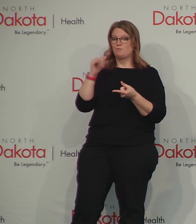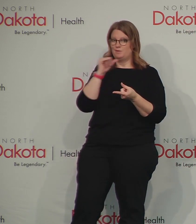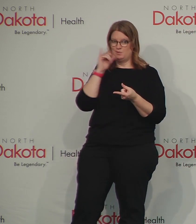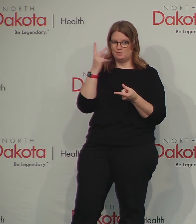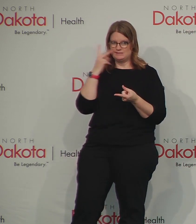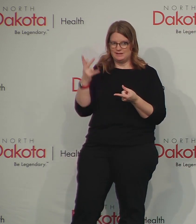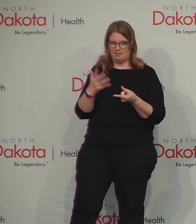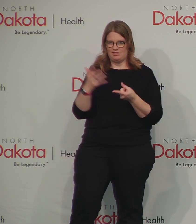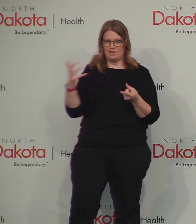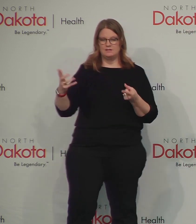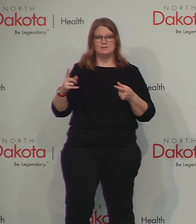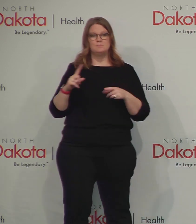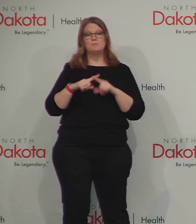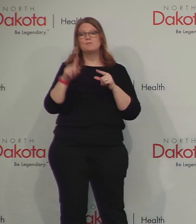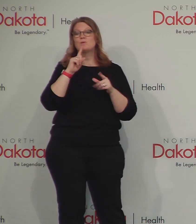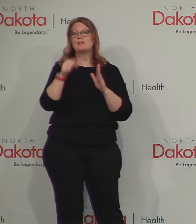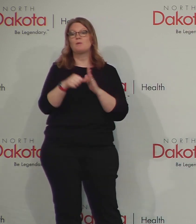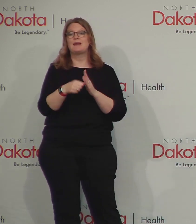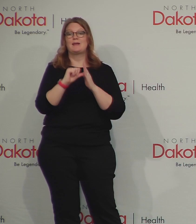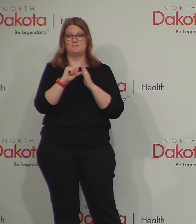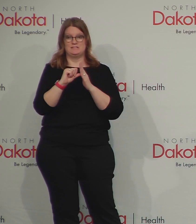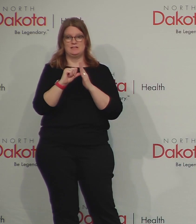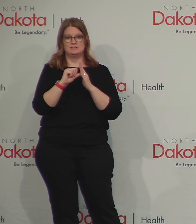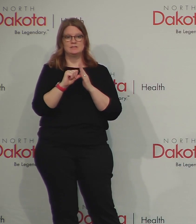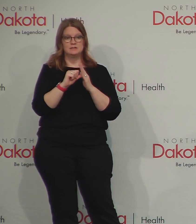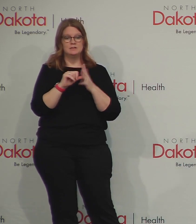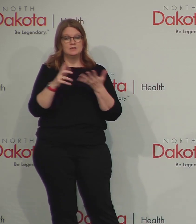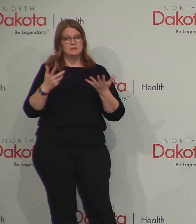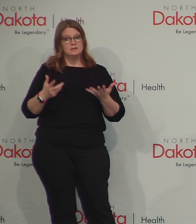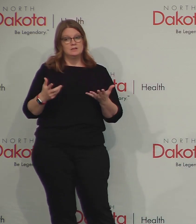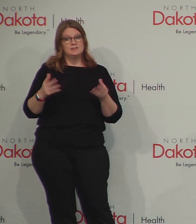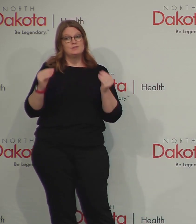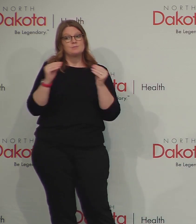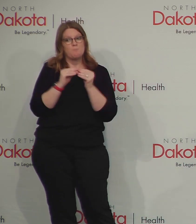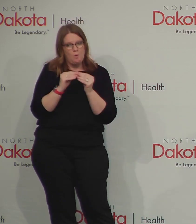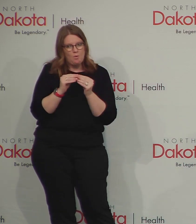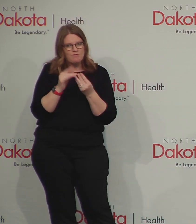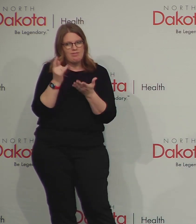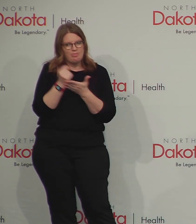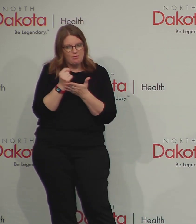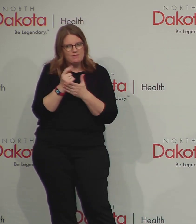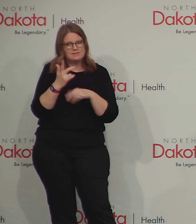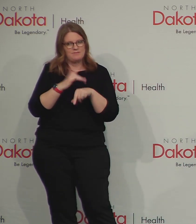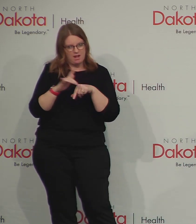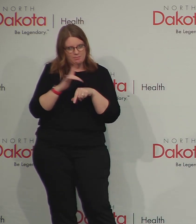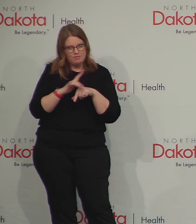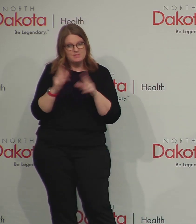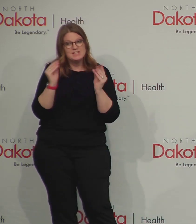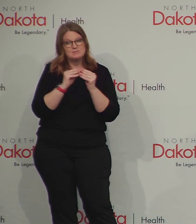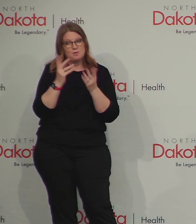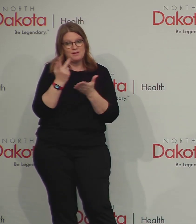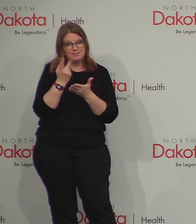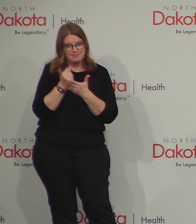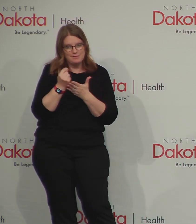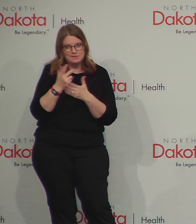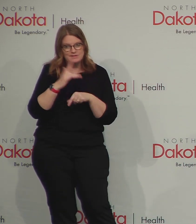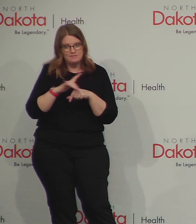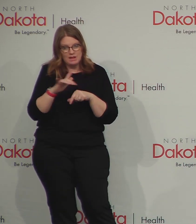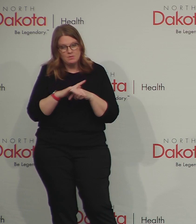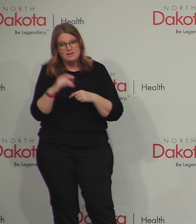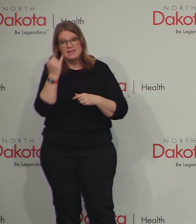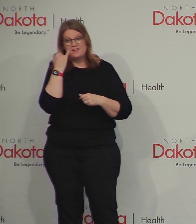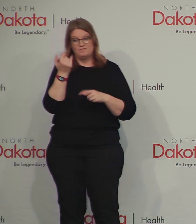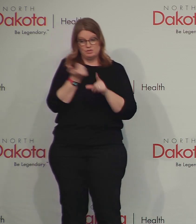that there is life-saving therapeutics that are out there. So if you are